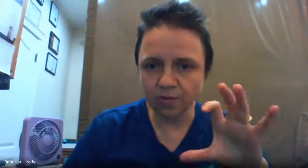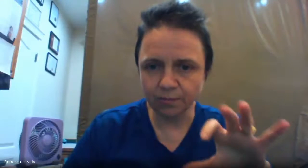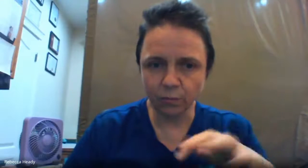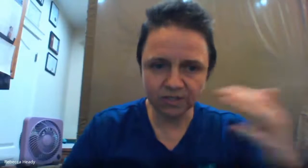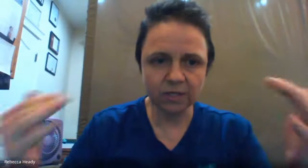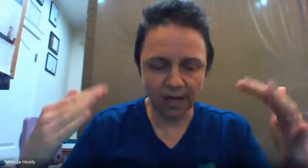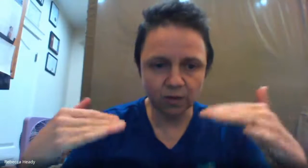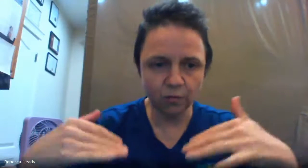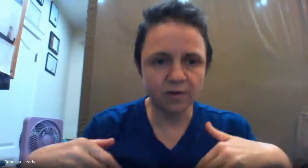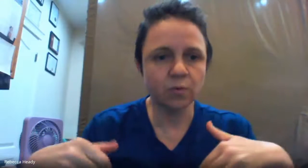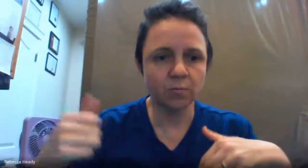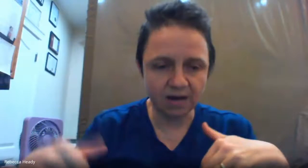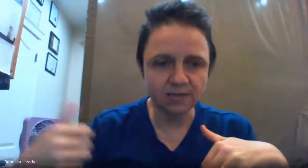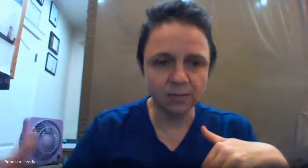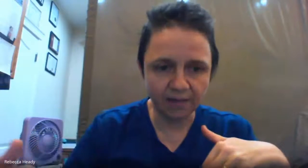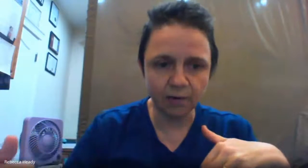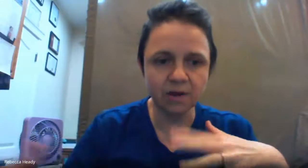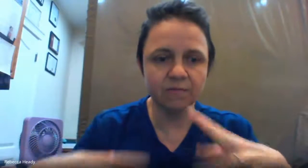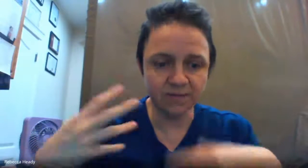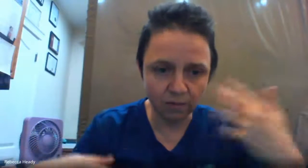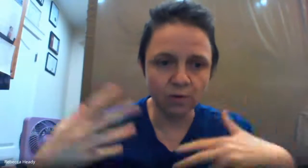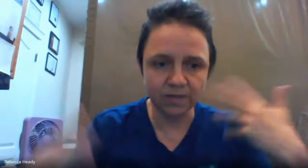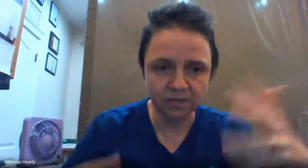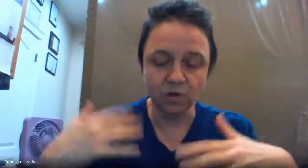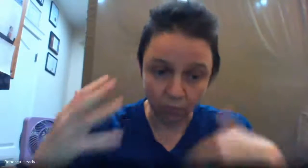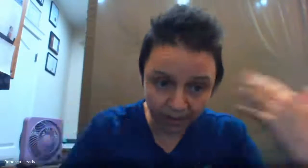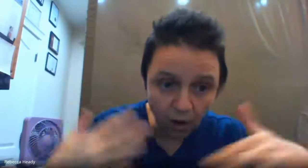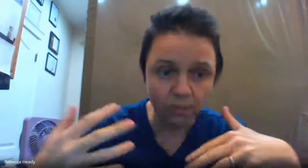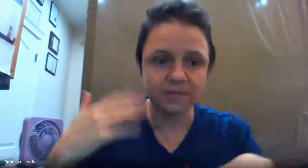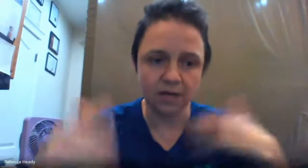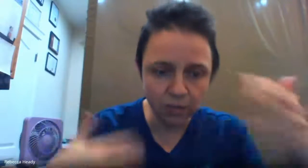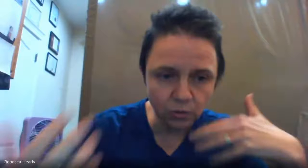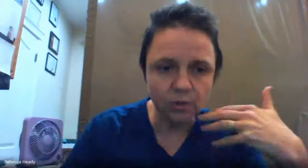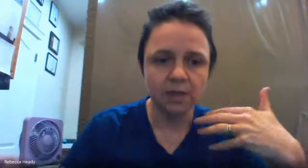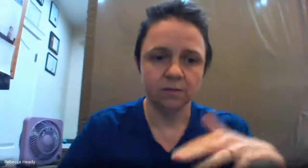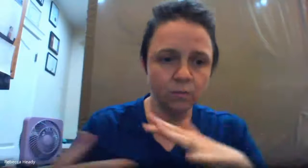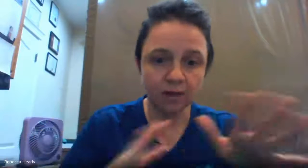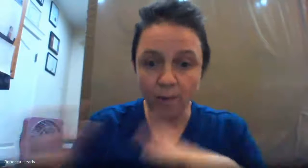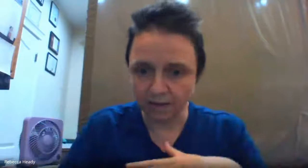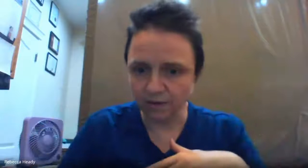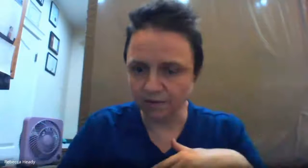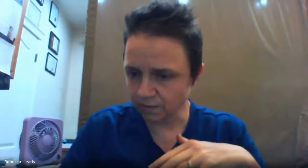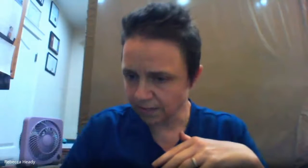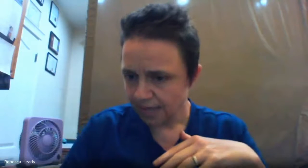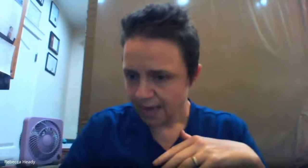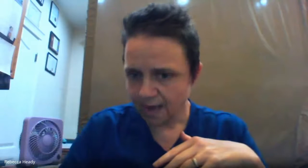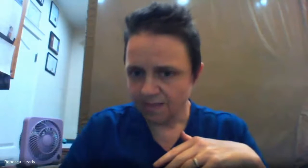them, we're just going to kind of go through each one and practice them together. And then if there's any of the ones that you don't really know or it's kind of new, we can go back and look at those. And